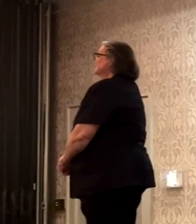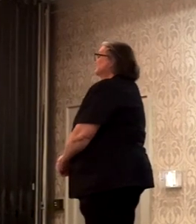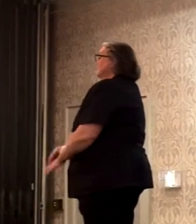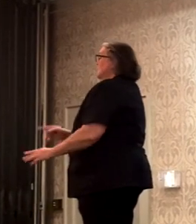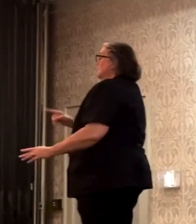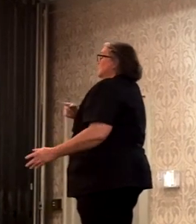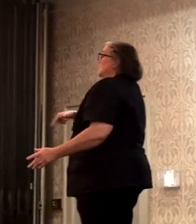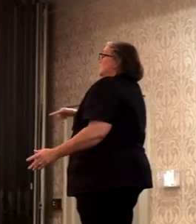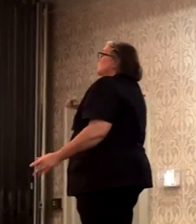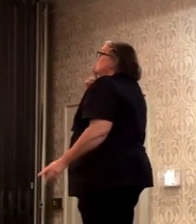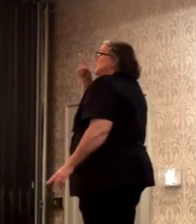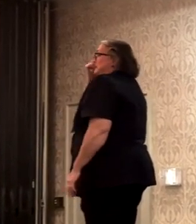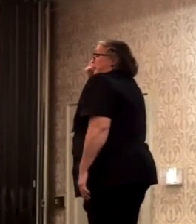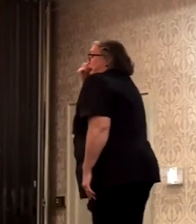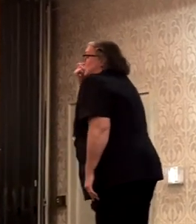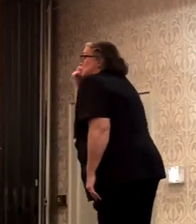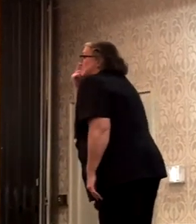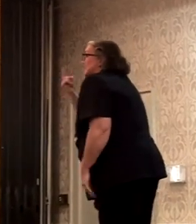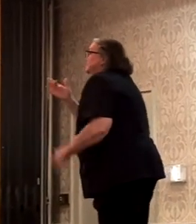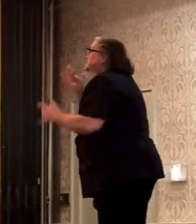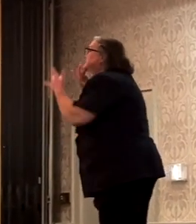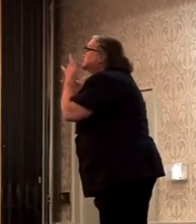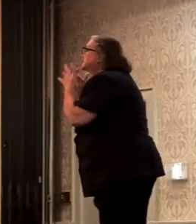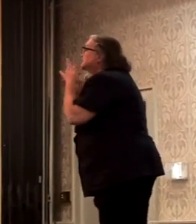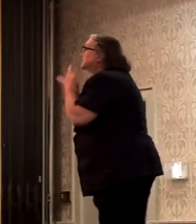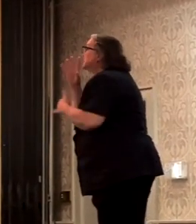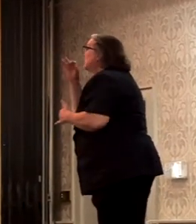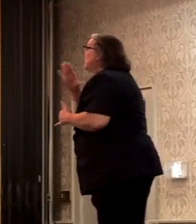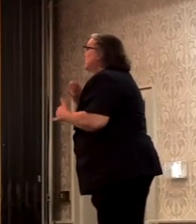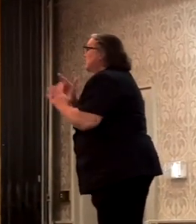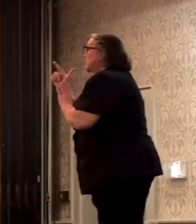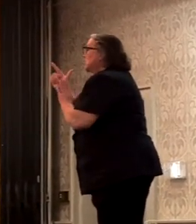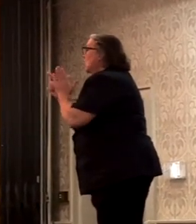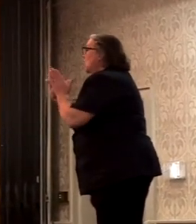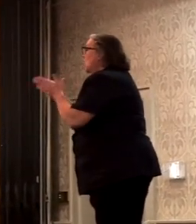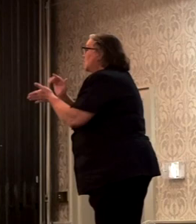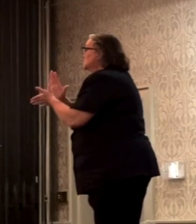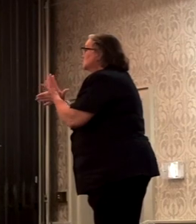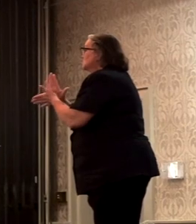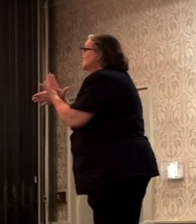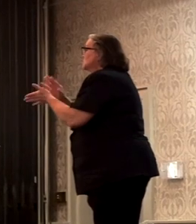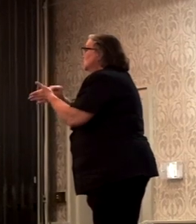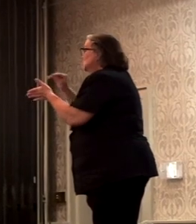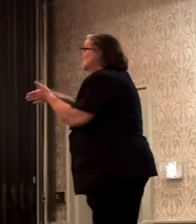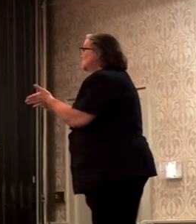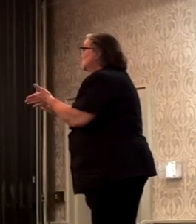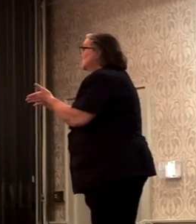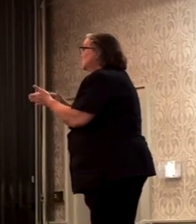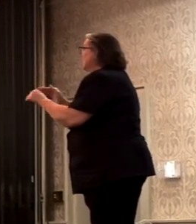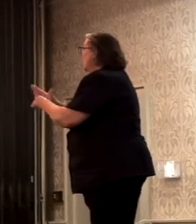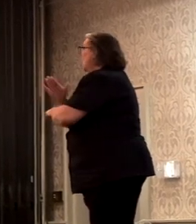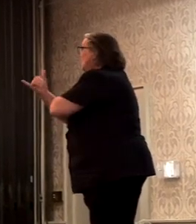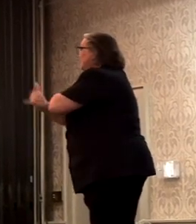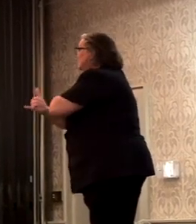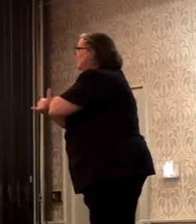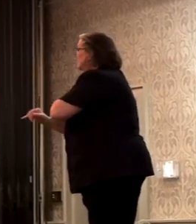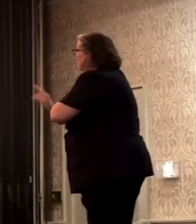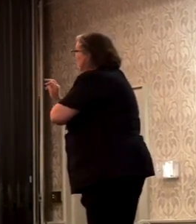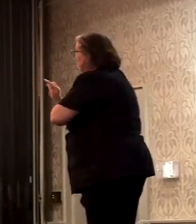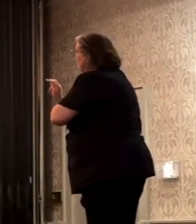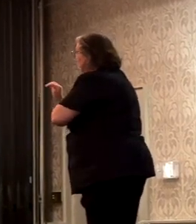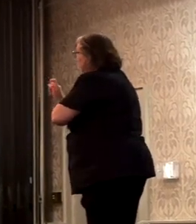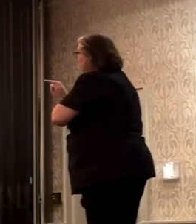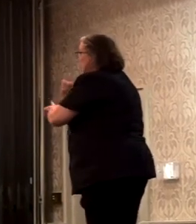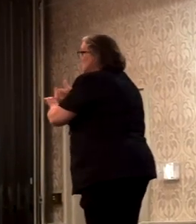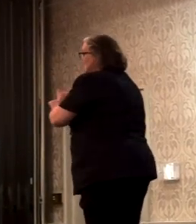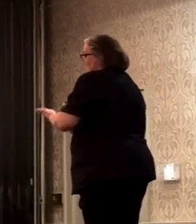Acutely aware of the sparse female population of law students throughout the country who were women, Nettie was active in